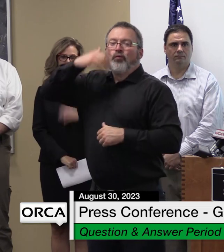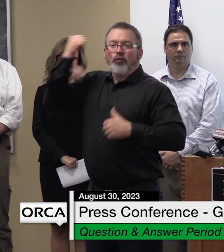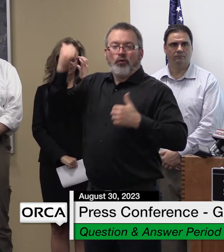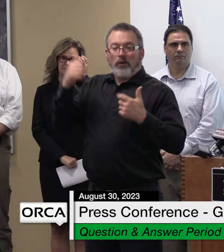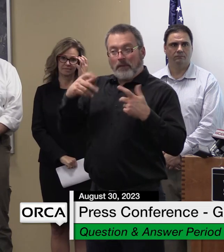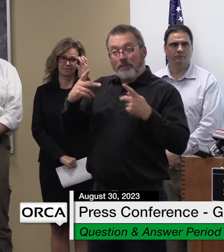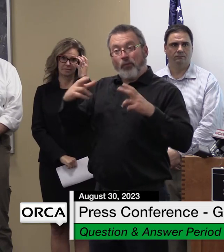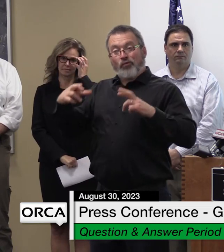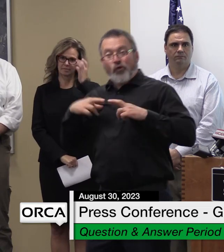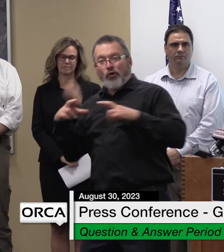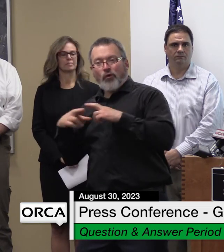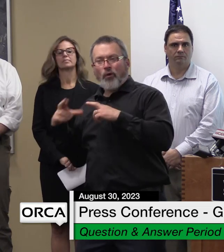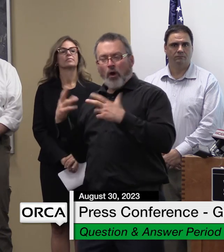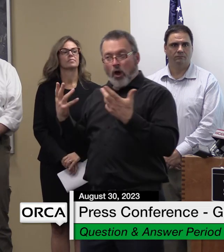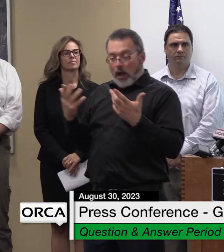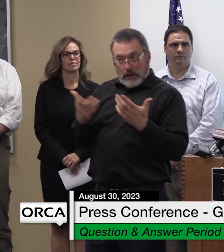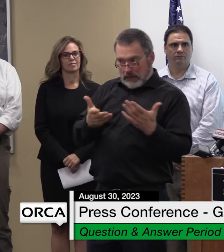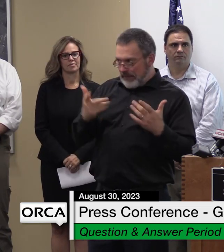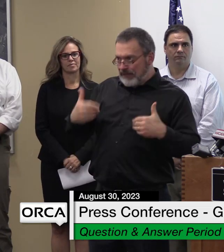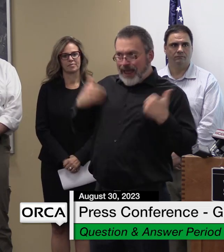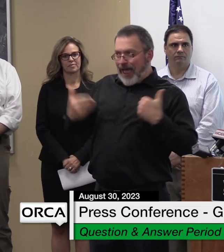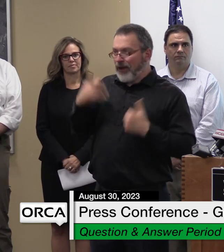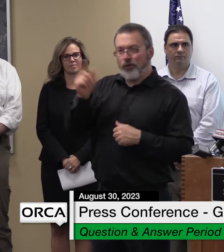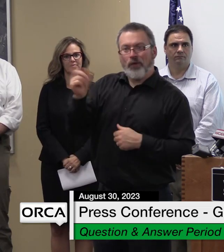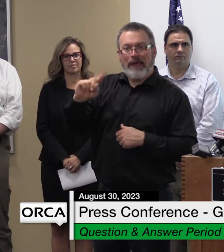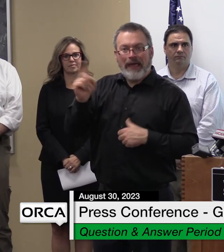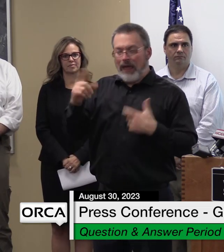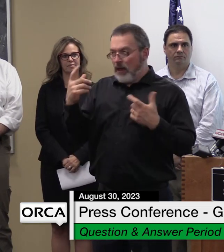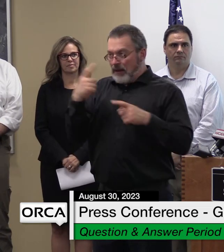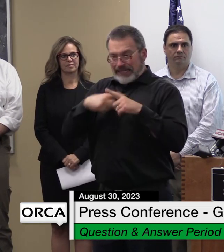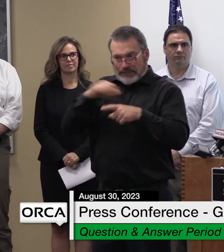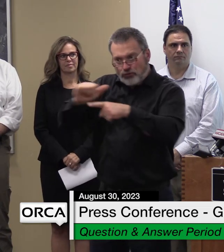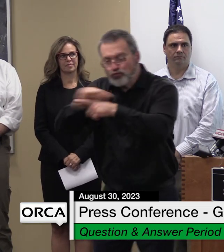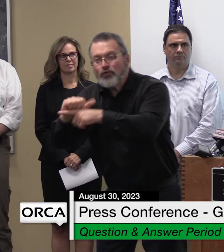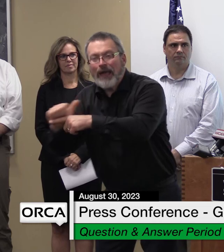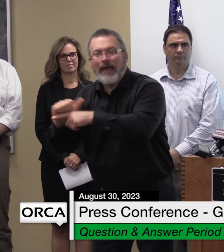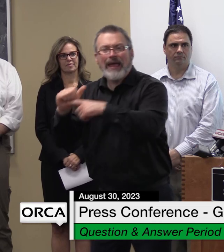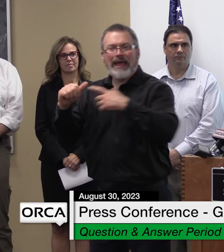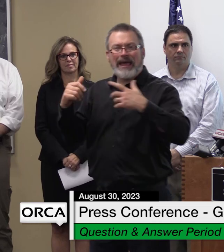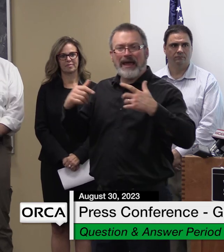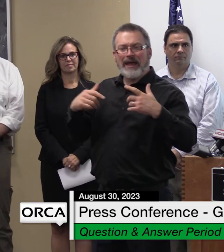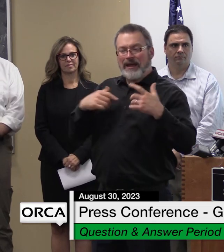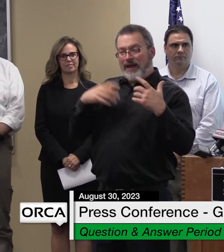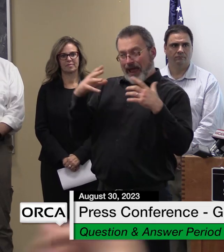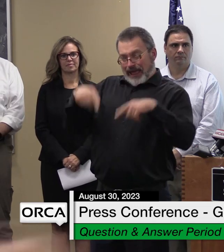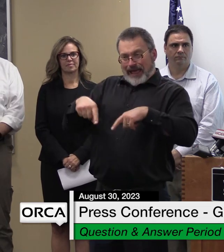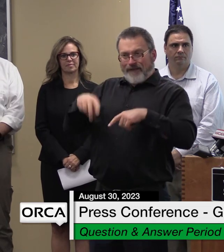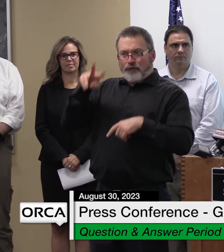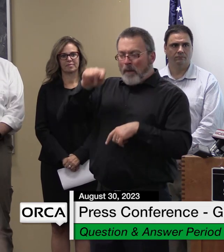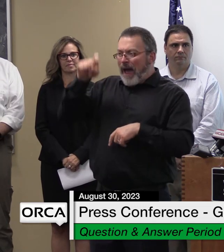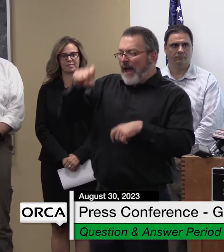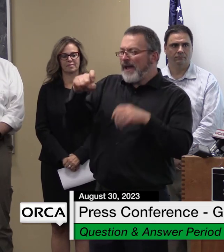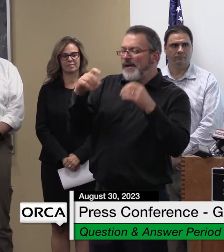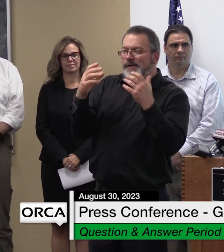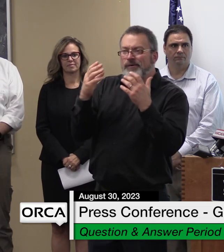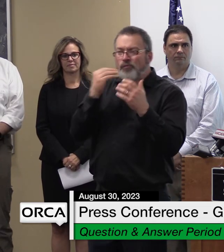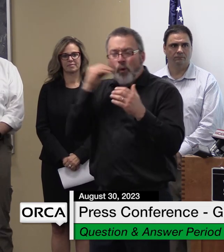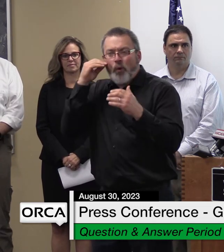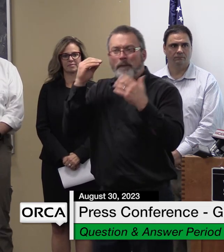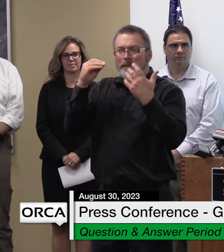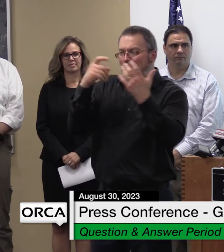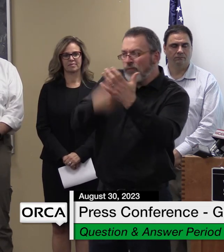train. And that's why I keep advocating for, we have to make Vermont more affordable to attract more people here, because it's